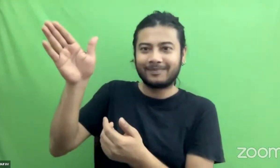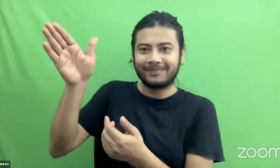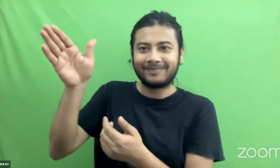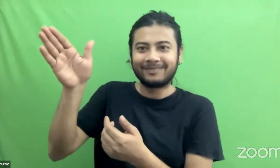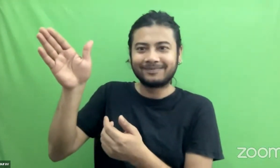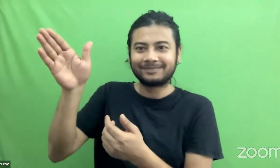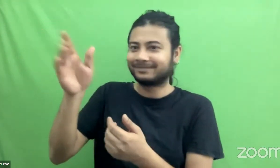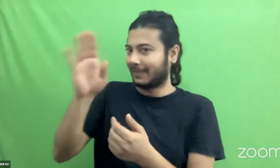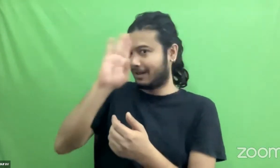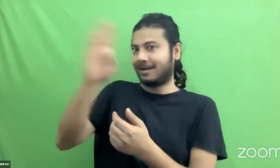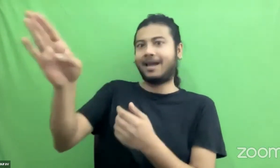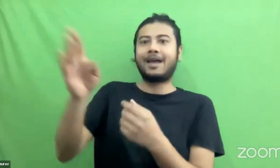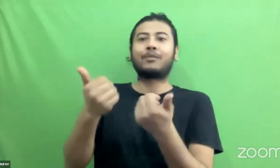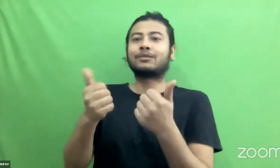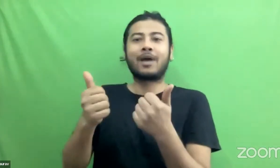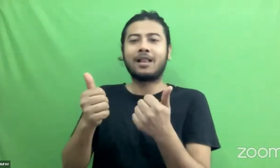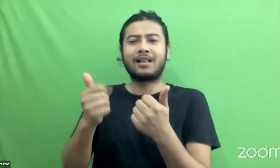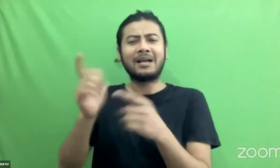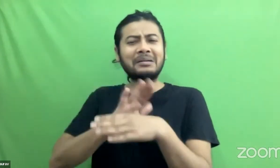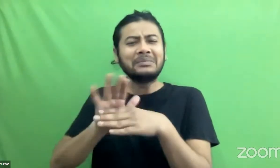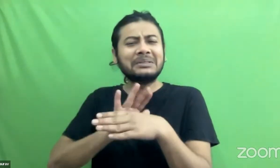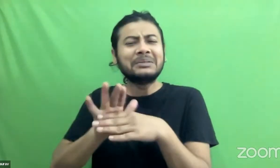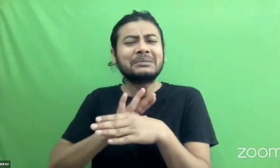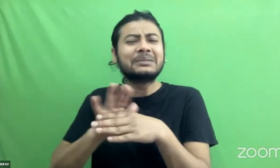our meeting with Prime Minister will become very easy.